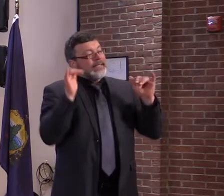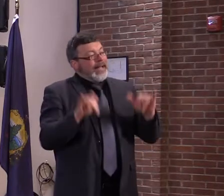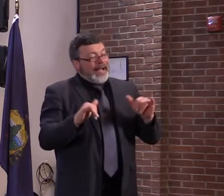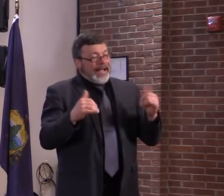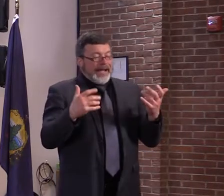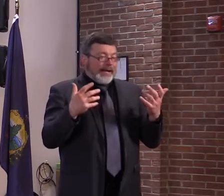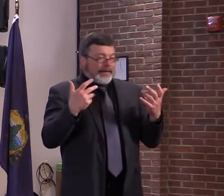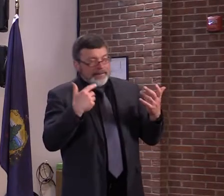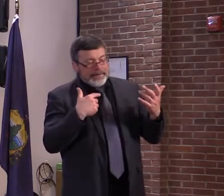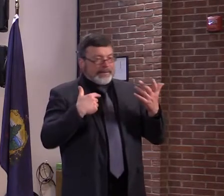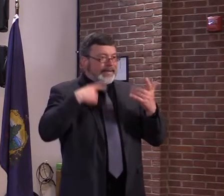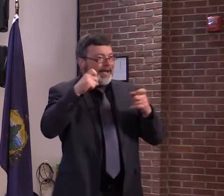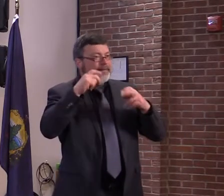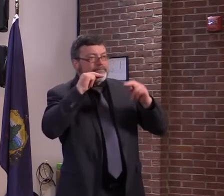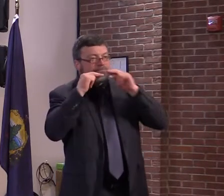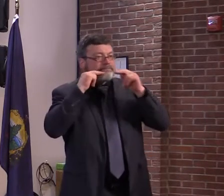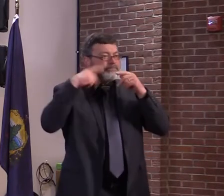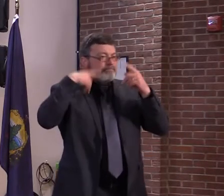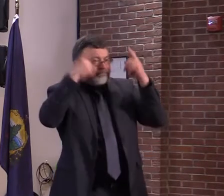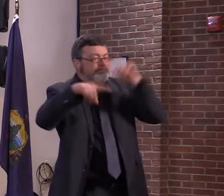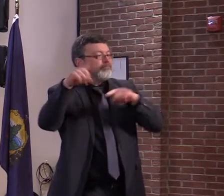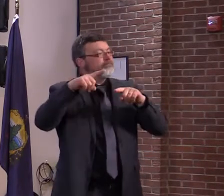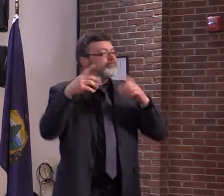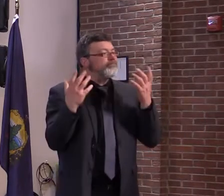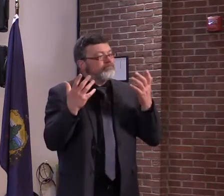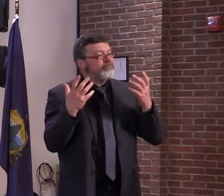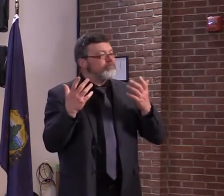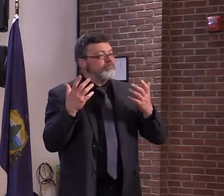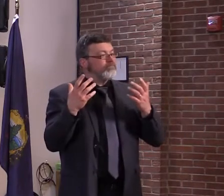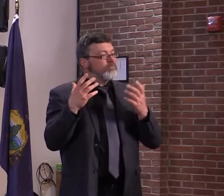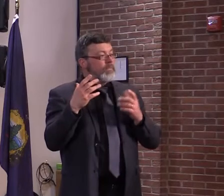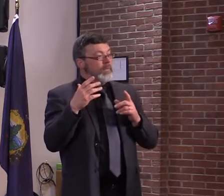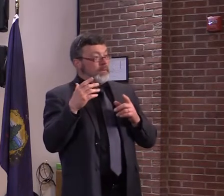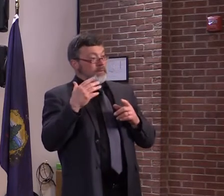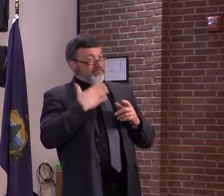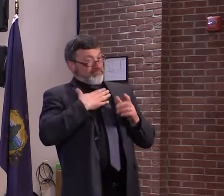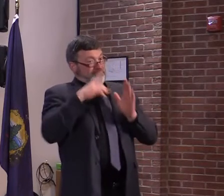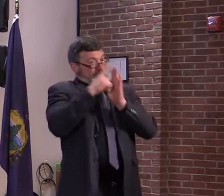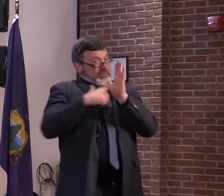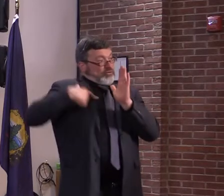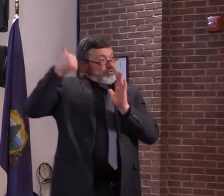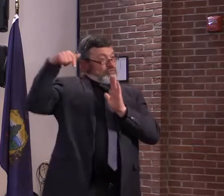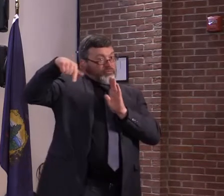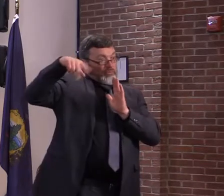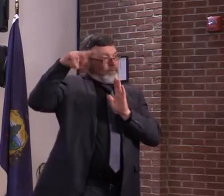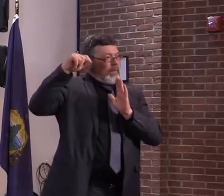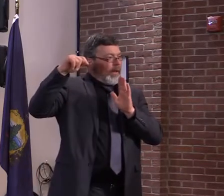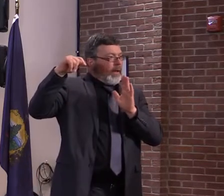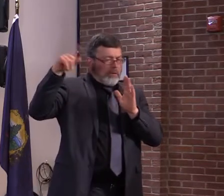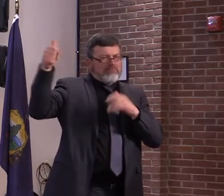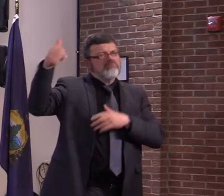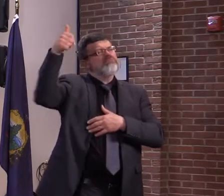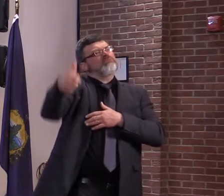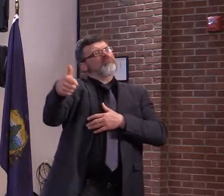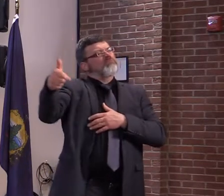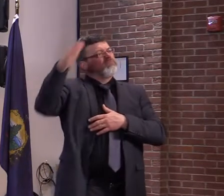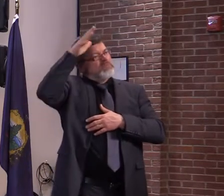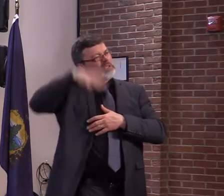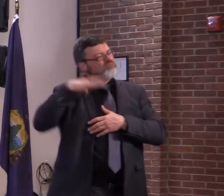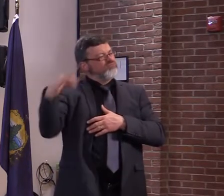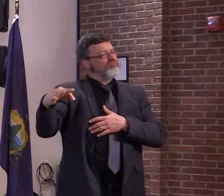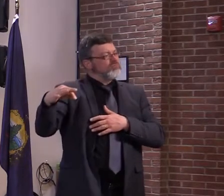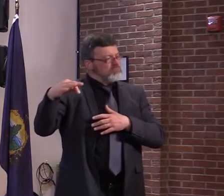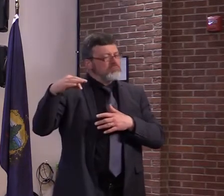and I think that the Attorney General represented us well during that point in time.